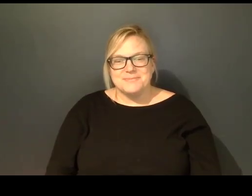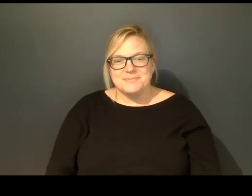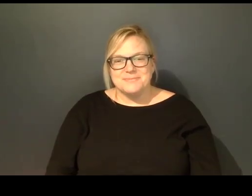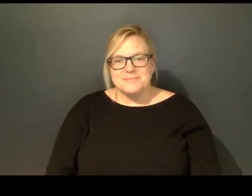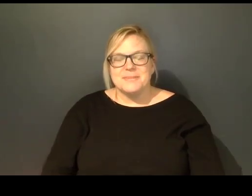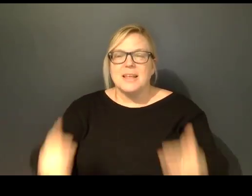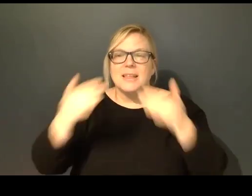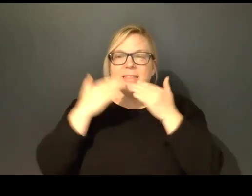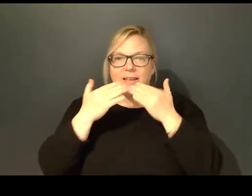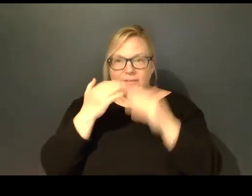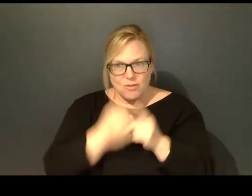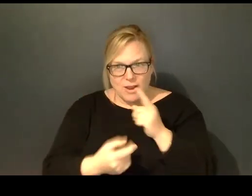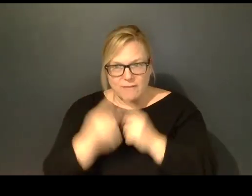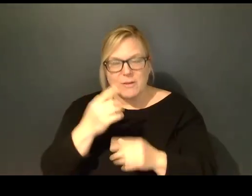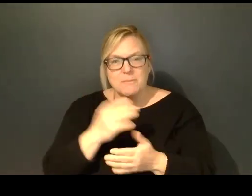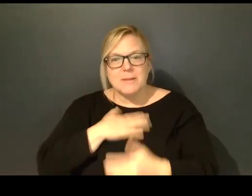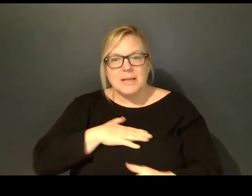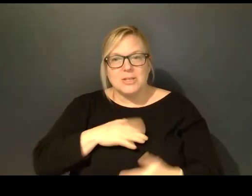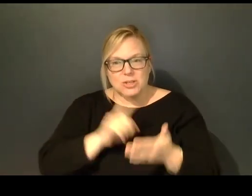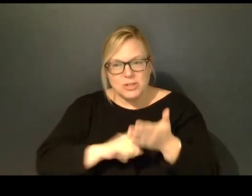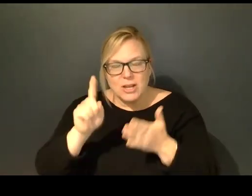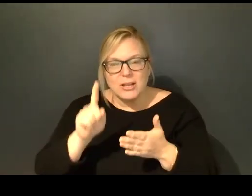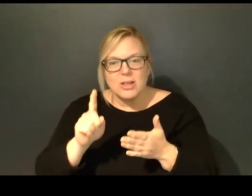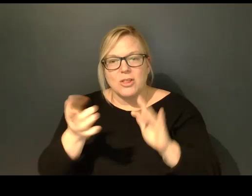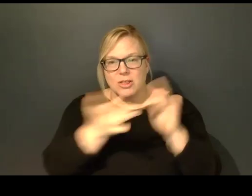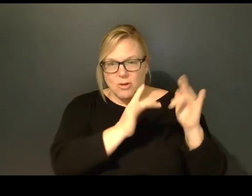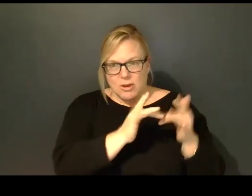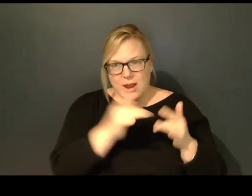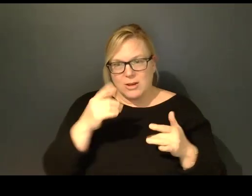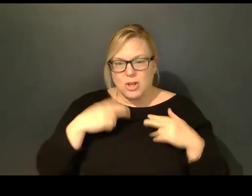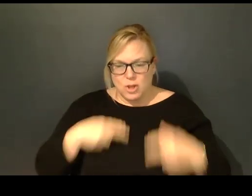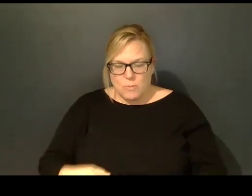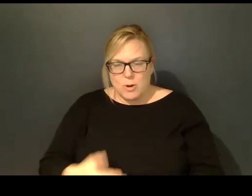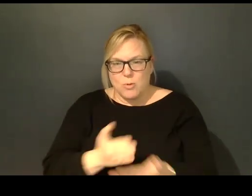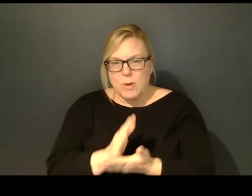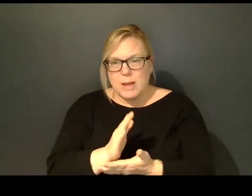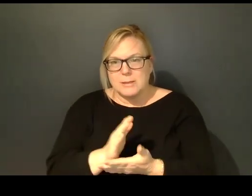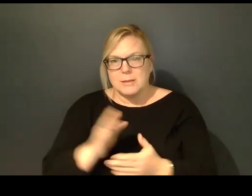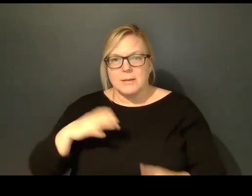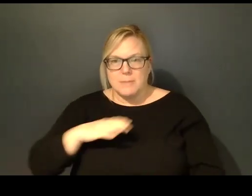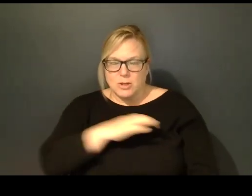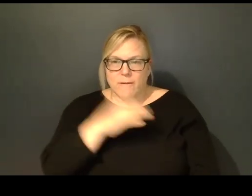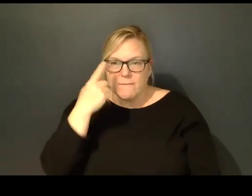you very much. And please check out the Human Rights Commission's website for the upcoming Human Rights Week sessions